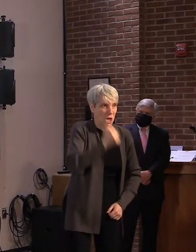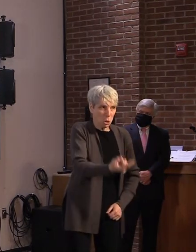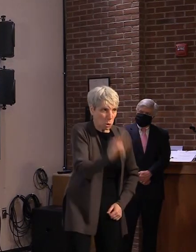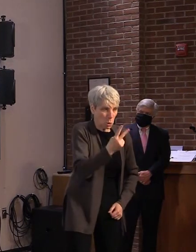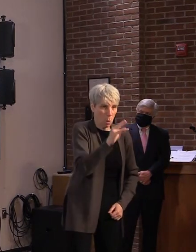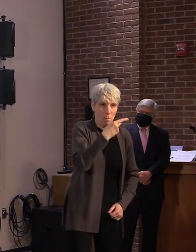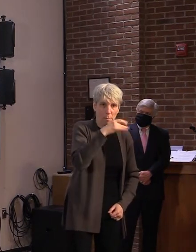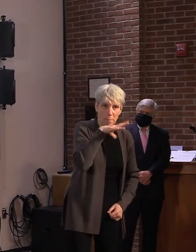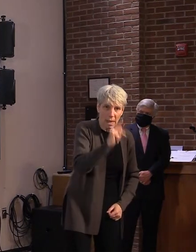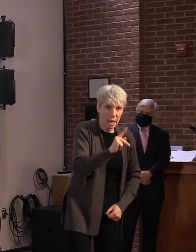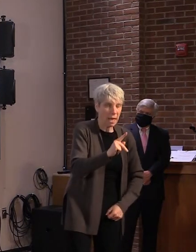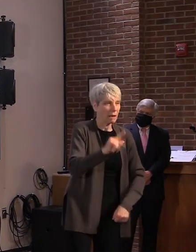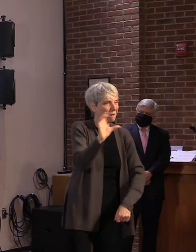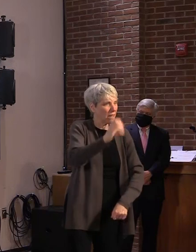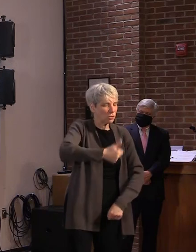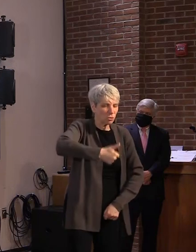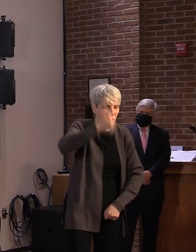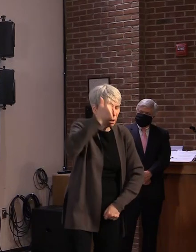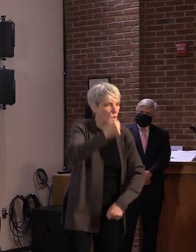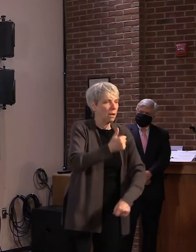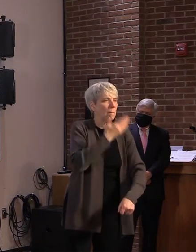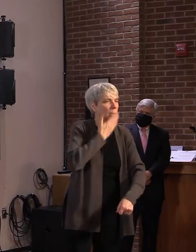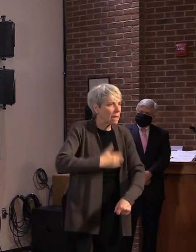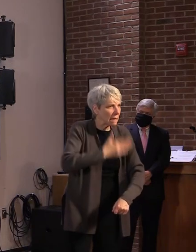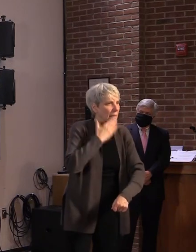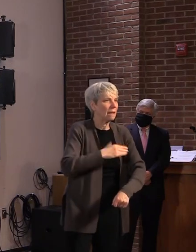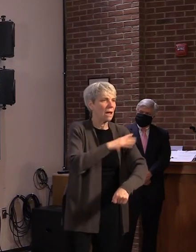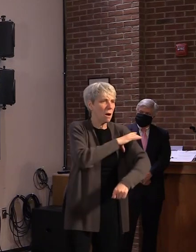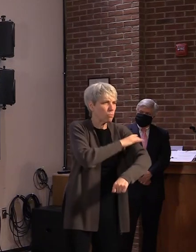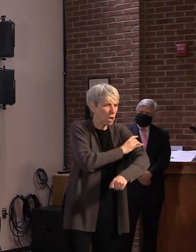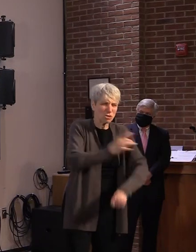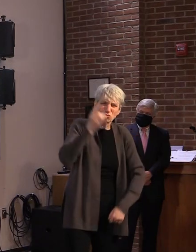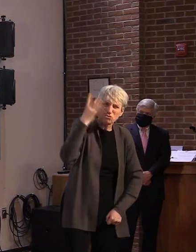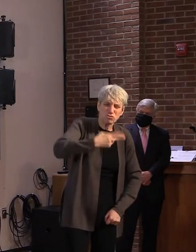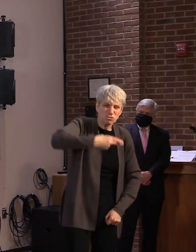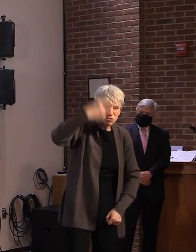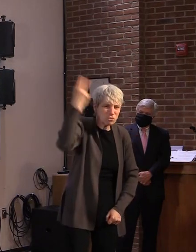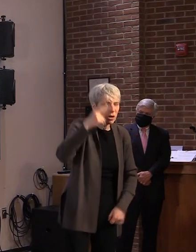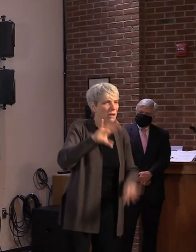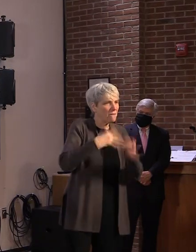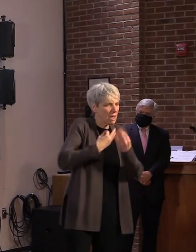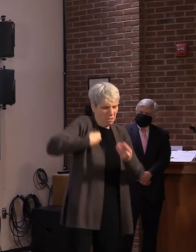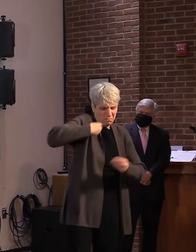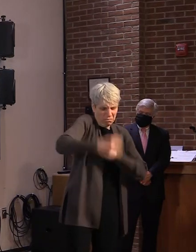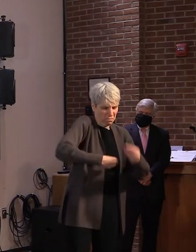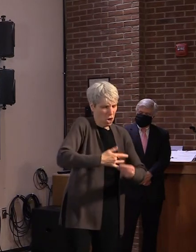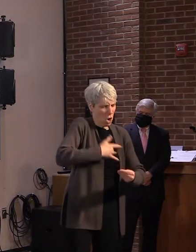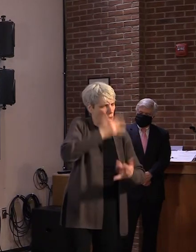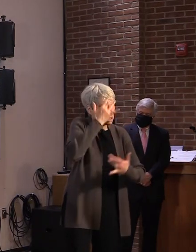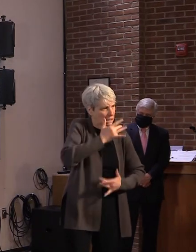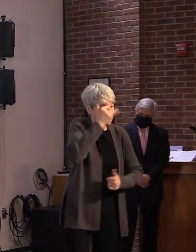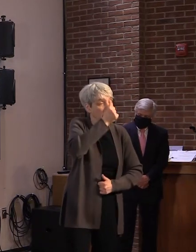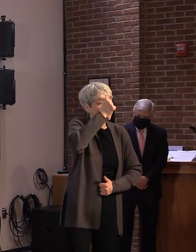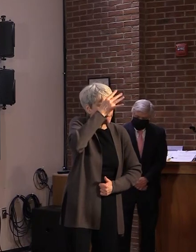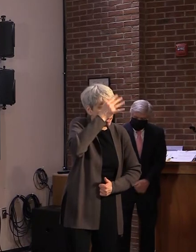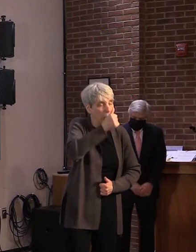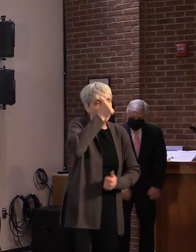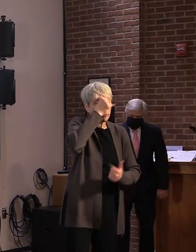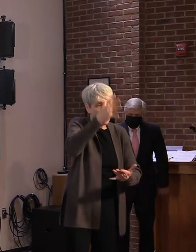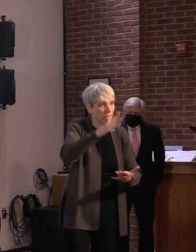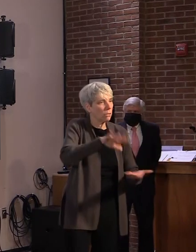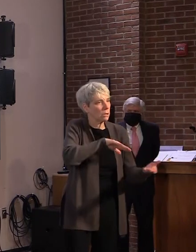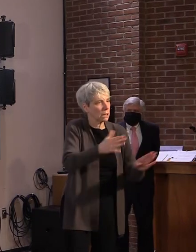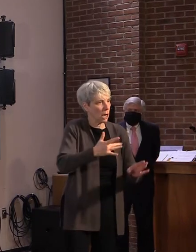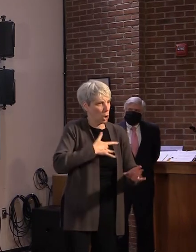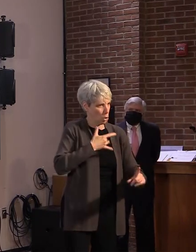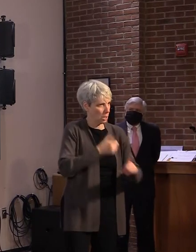has high blood pressure, is diabetic, and has a strong family history of heart disease, with his father and grandfather dying of heart